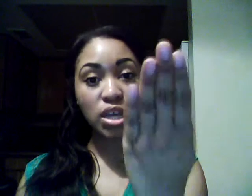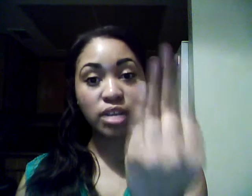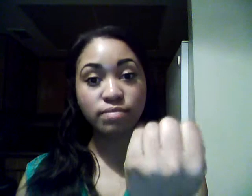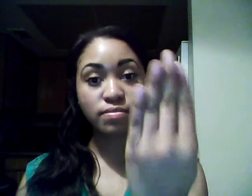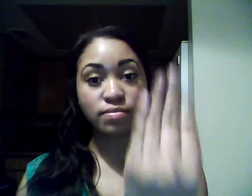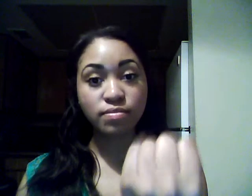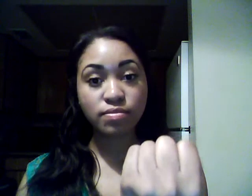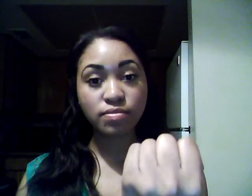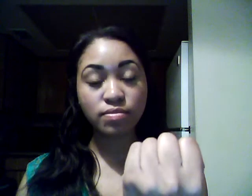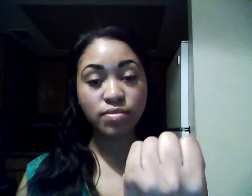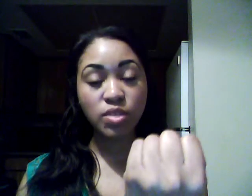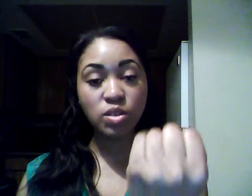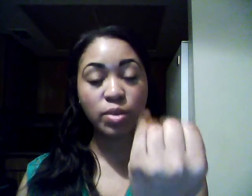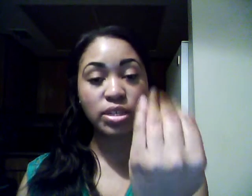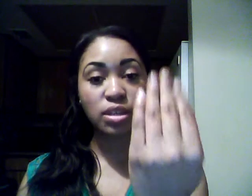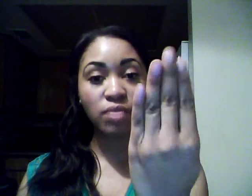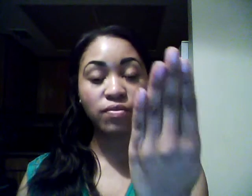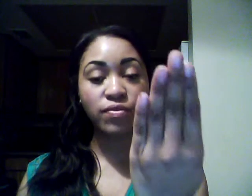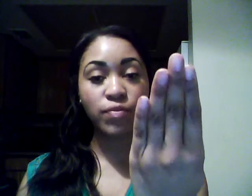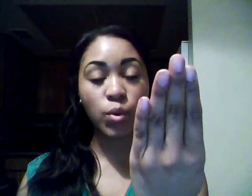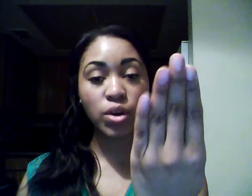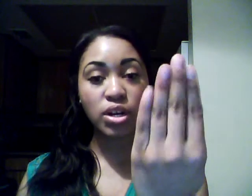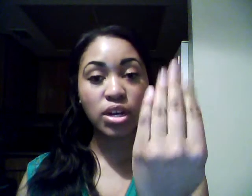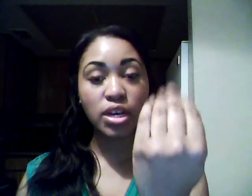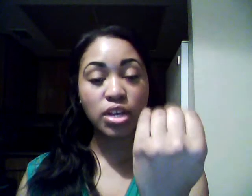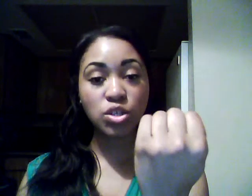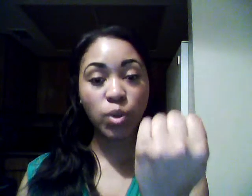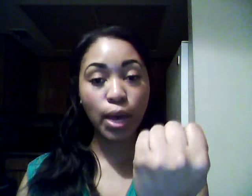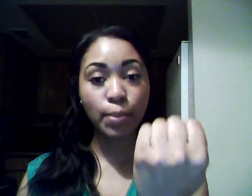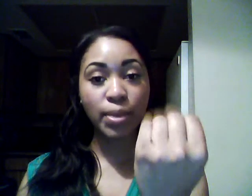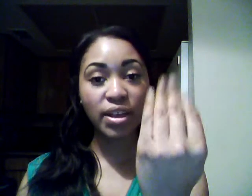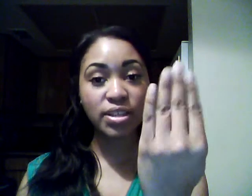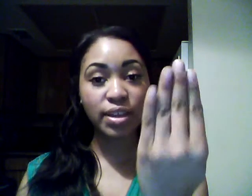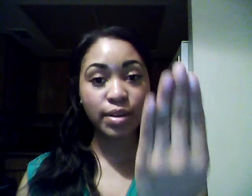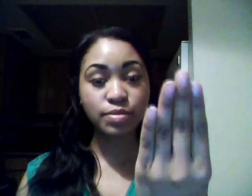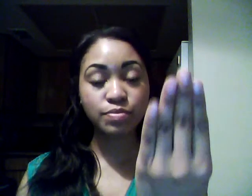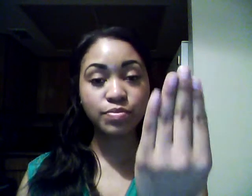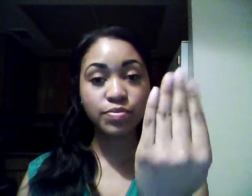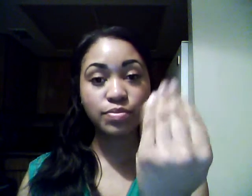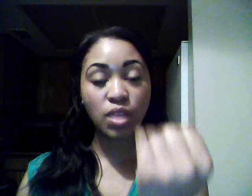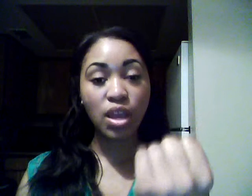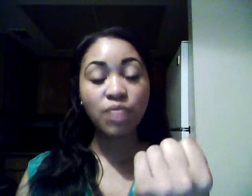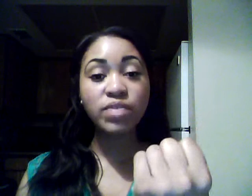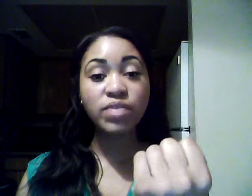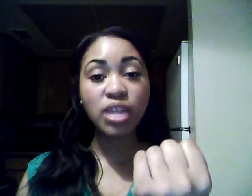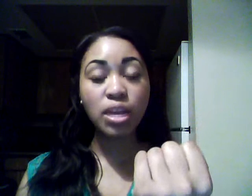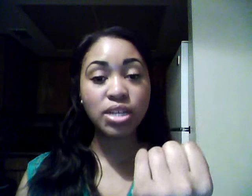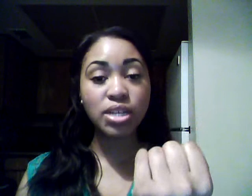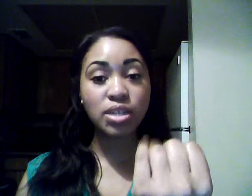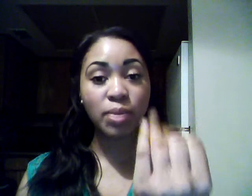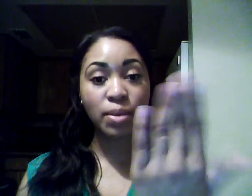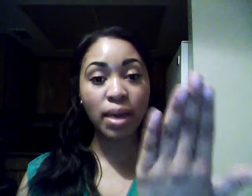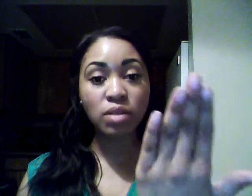14. So basically my 4 is just going up and down. 15, I'm going to stick my thumb